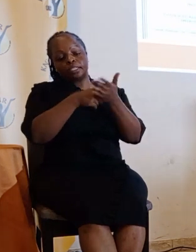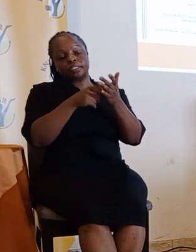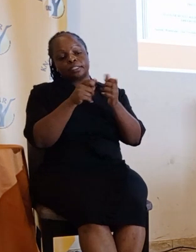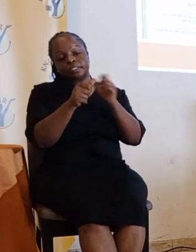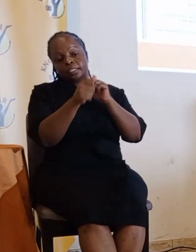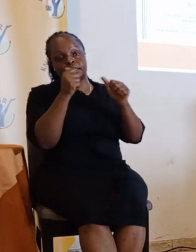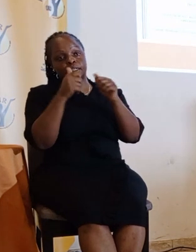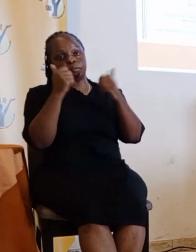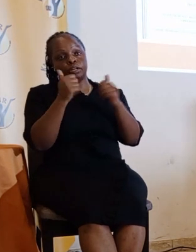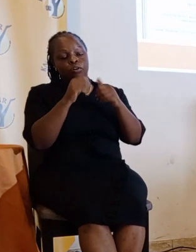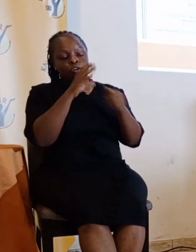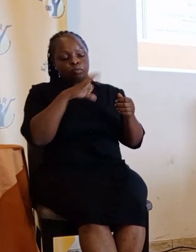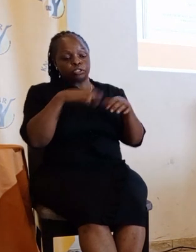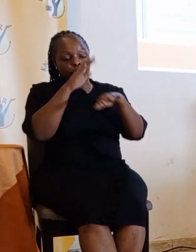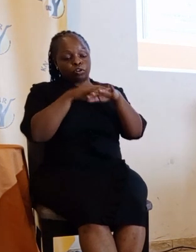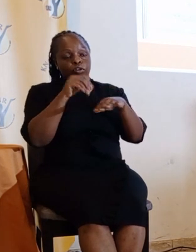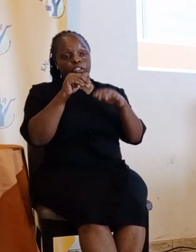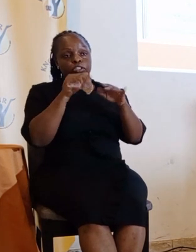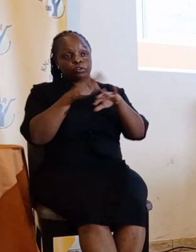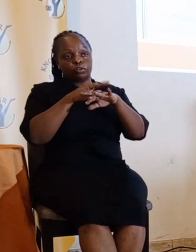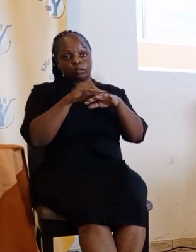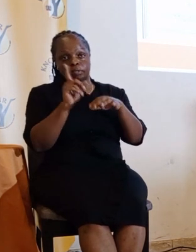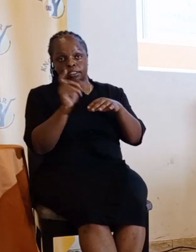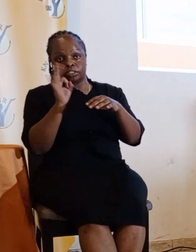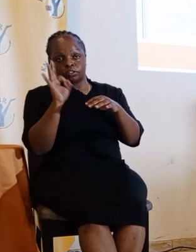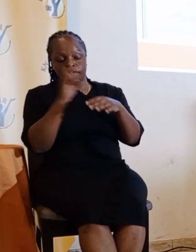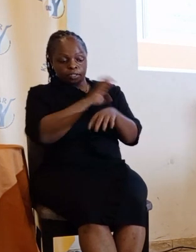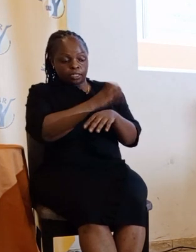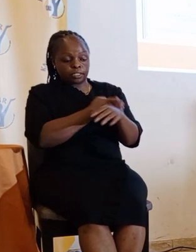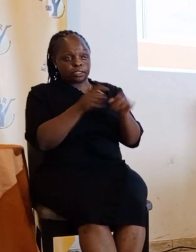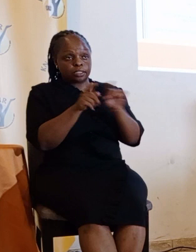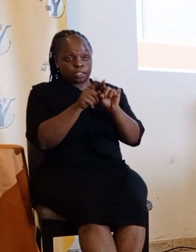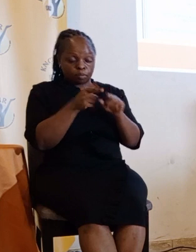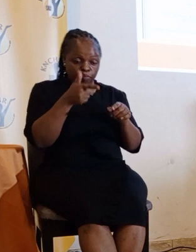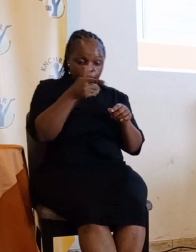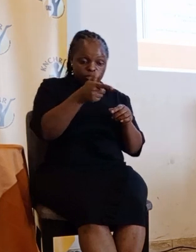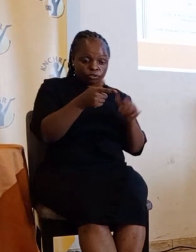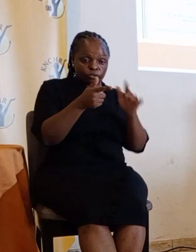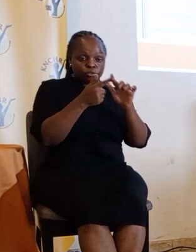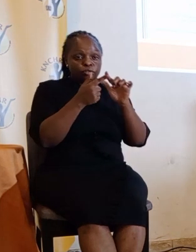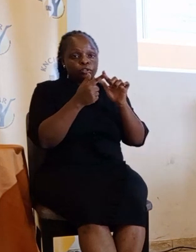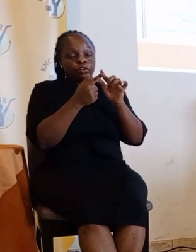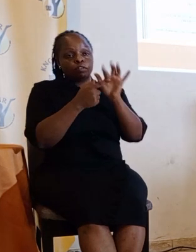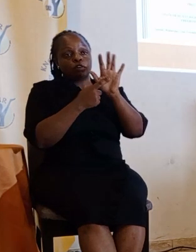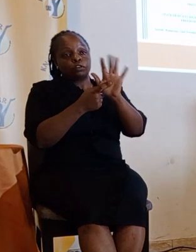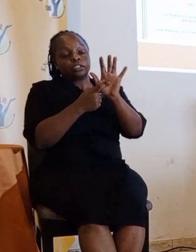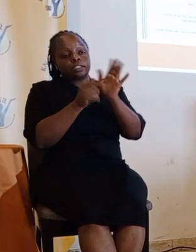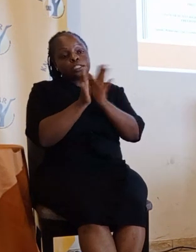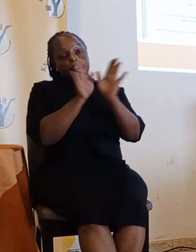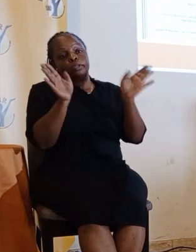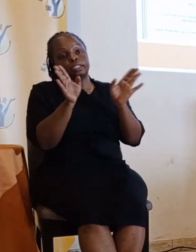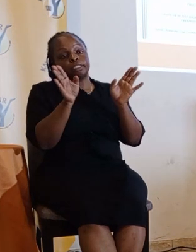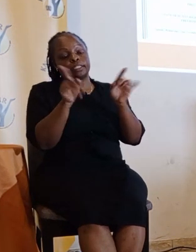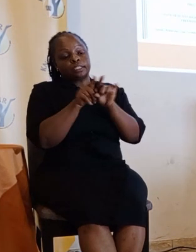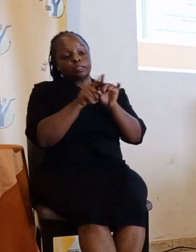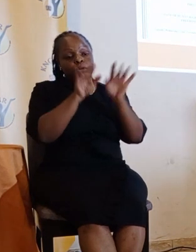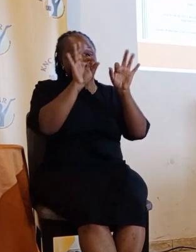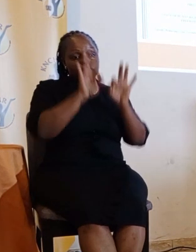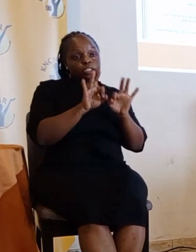The Commission calls on the Ministry of Energy and Petroleum to foster transparency and